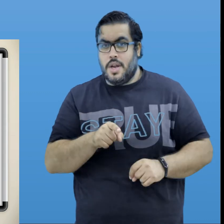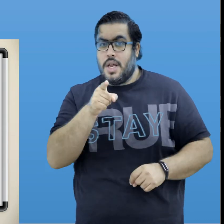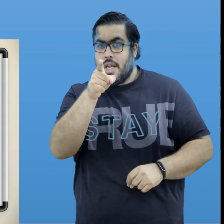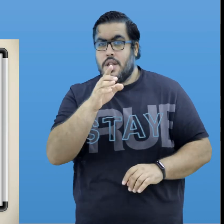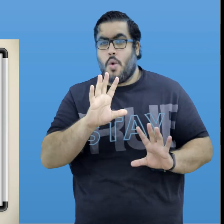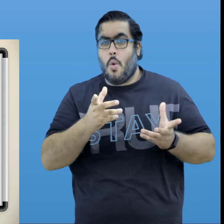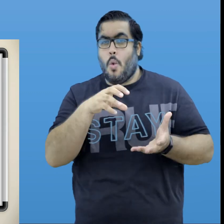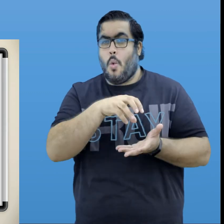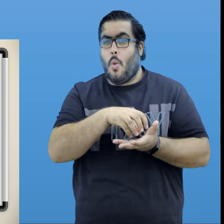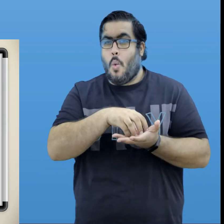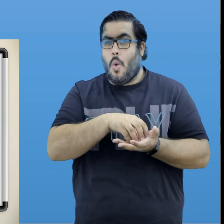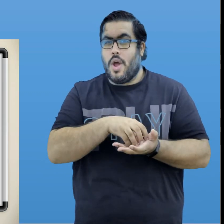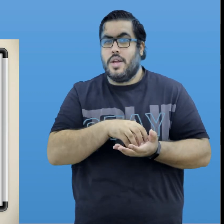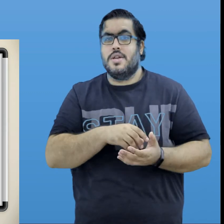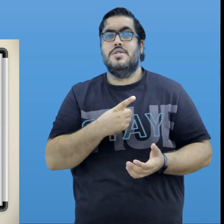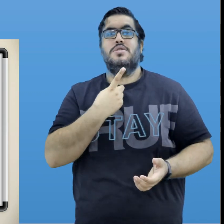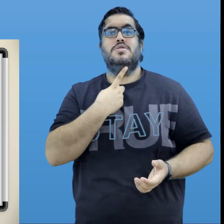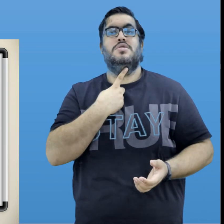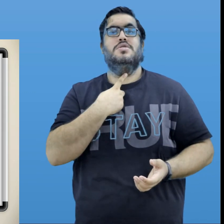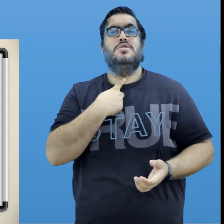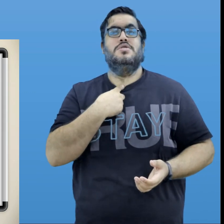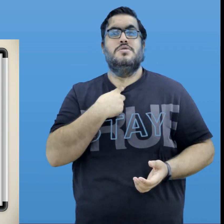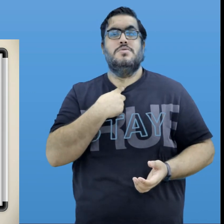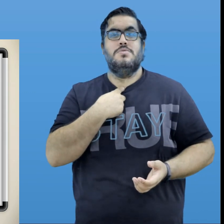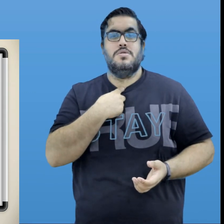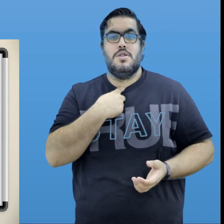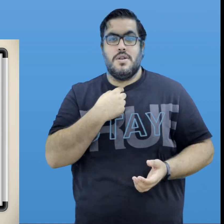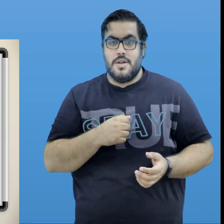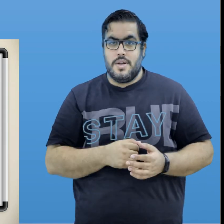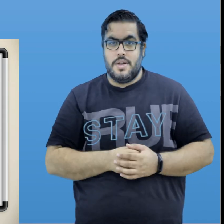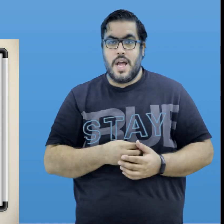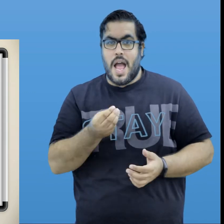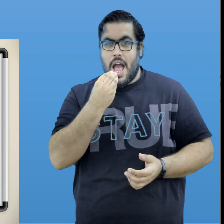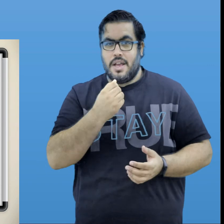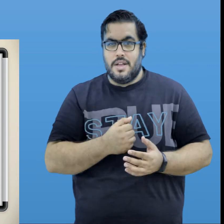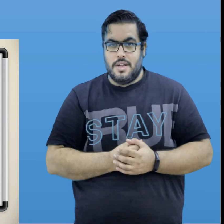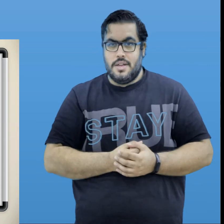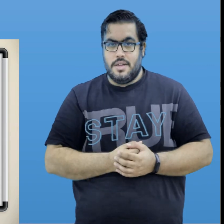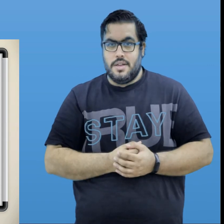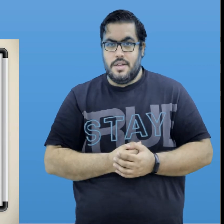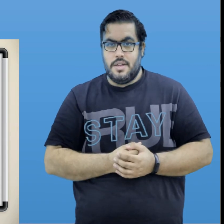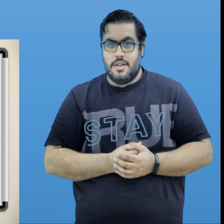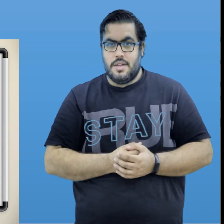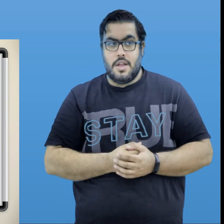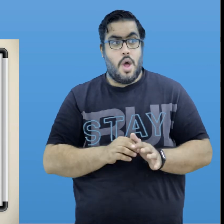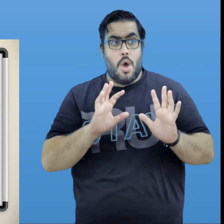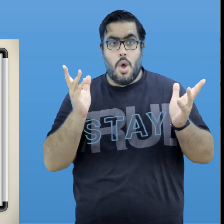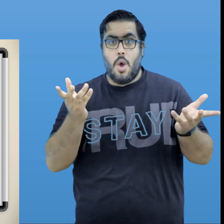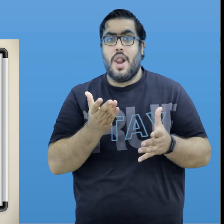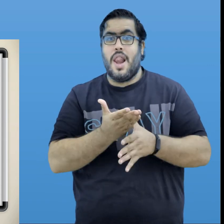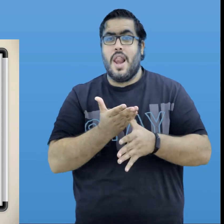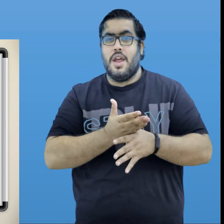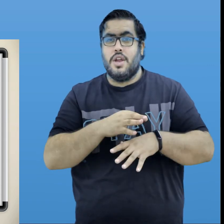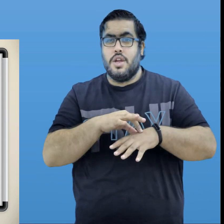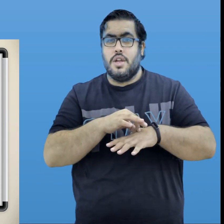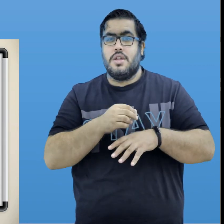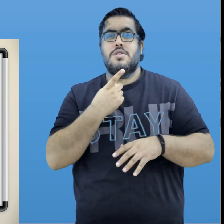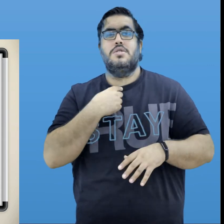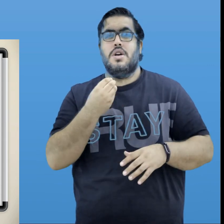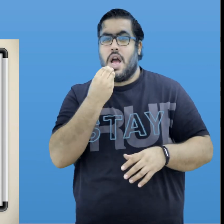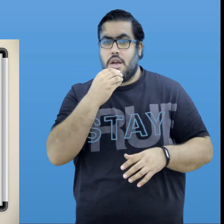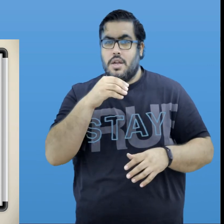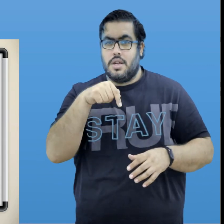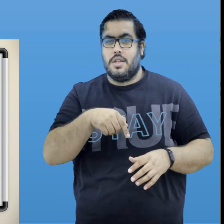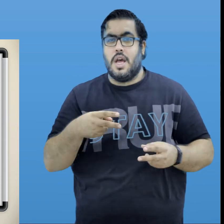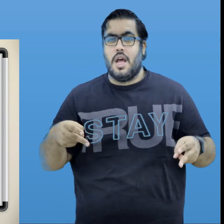and what's the best translation for them. We have the word ittiba'. It has 2 different meanings according to how you pronounce the